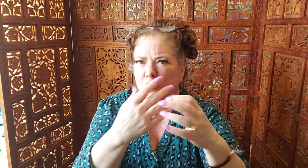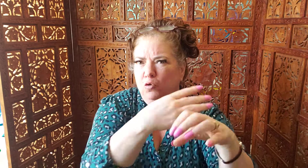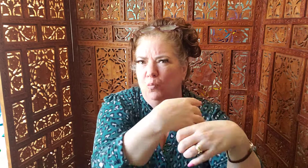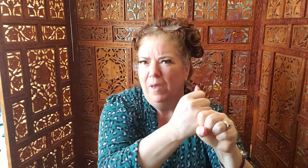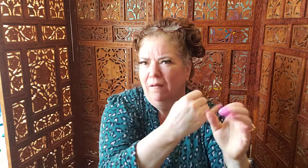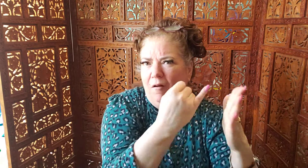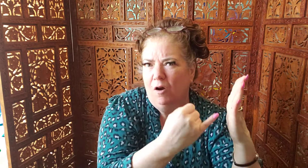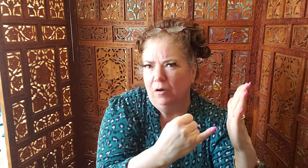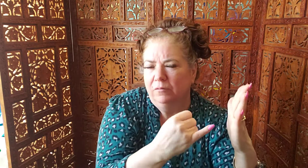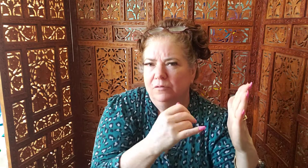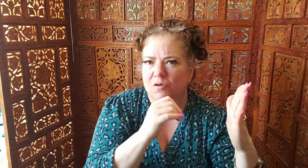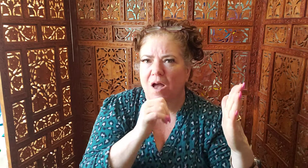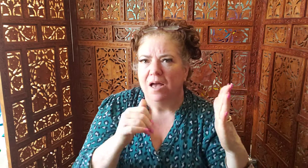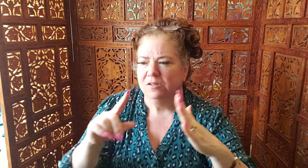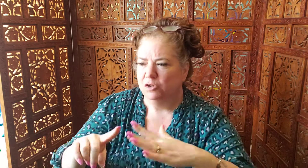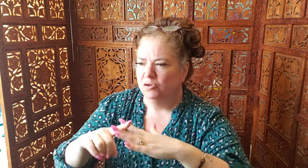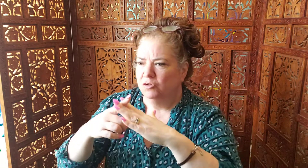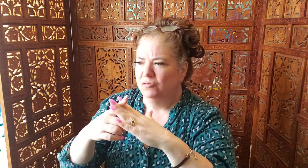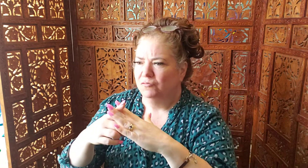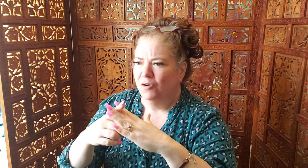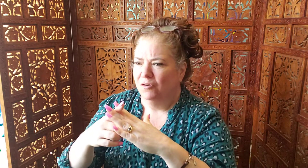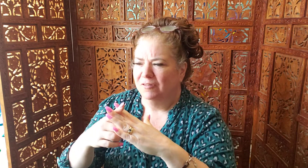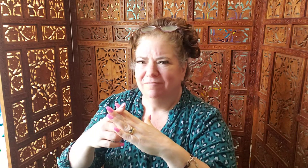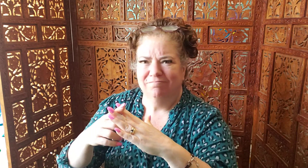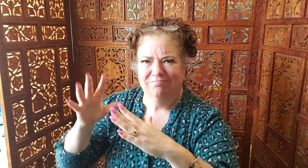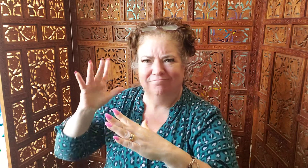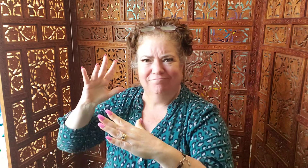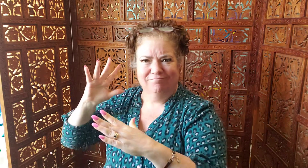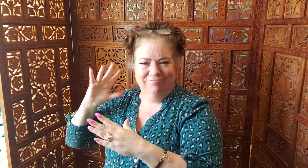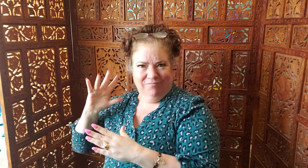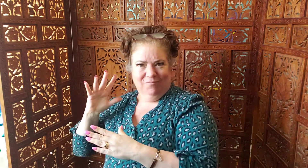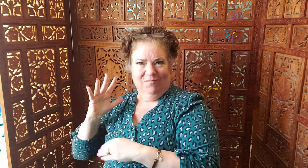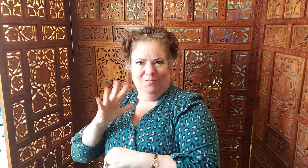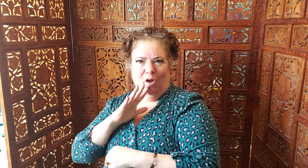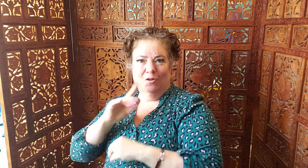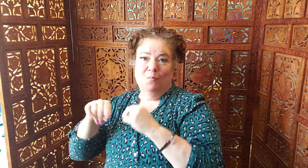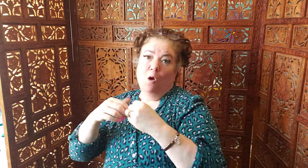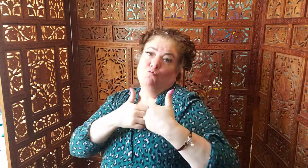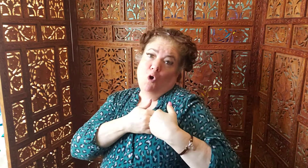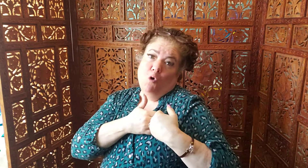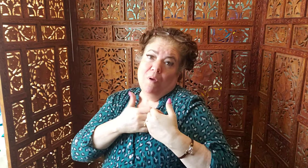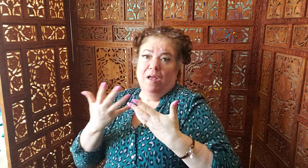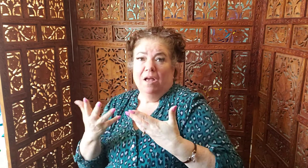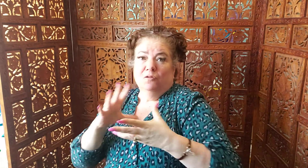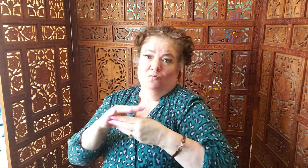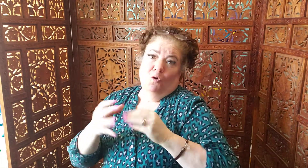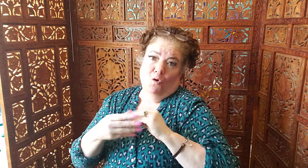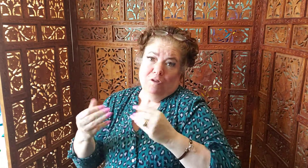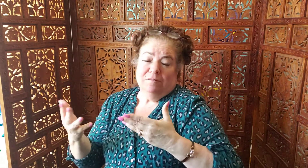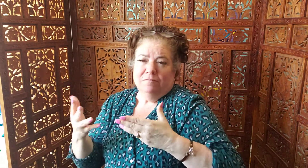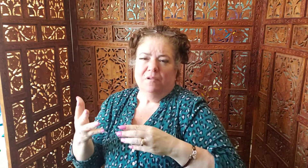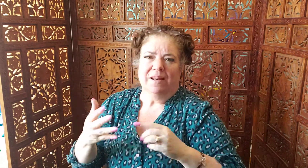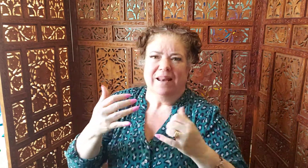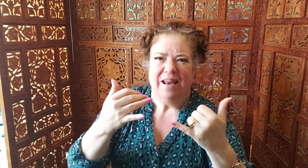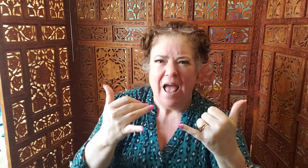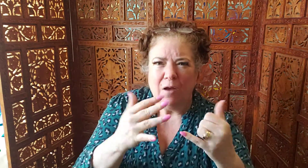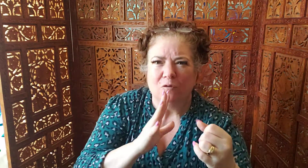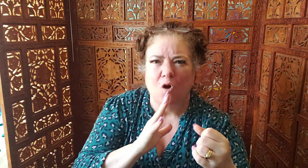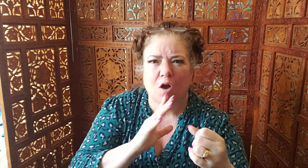original popular roots, and I think that is the strength, but it's also the weakness of Sondheim. Sunday in the Park keeps layering